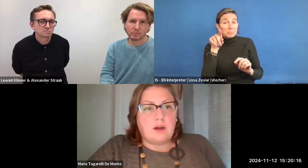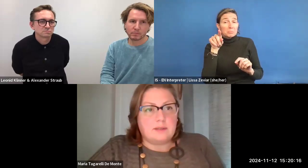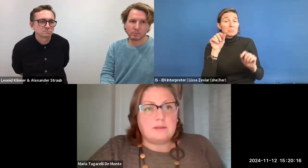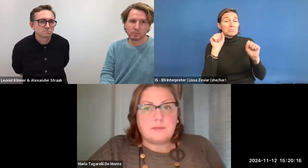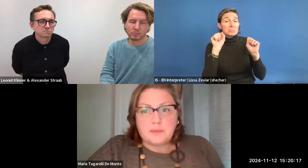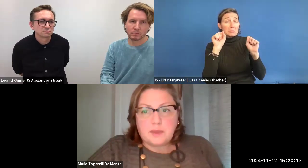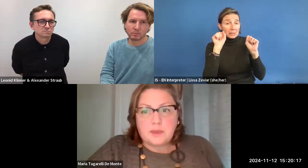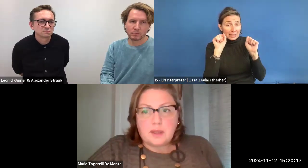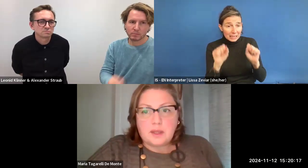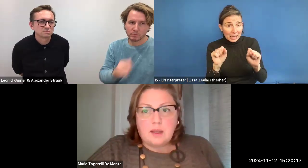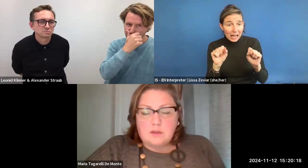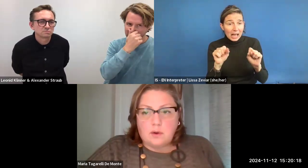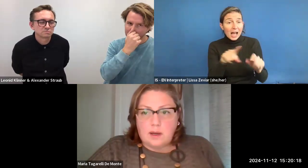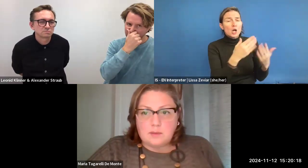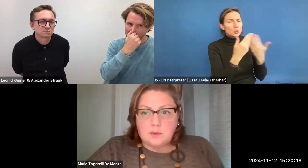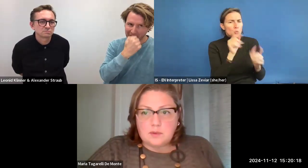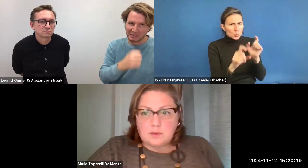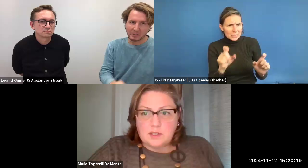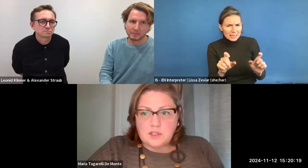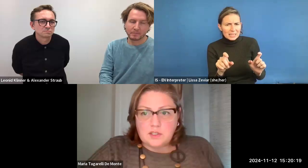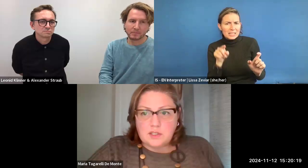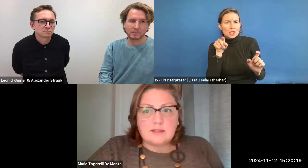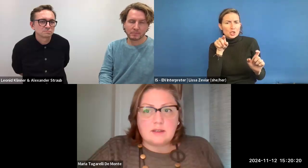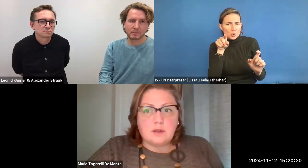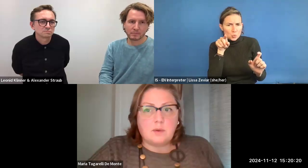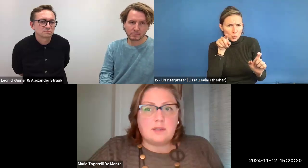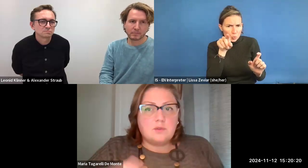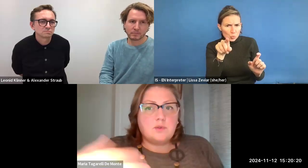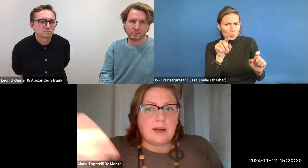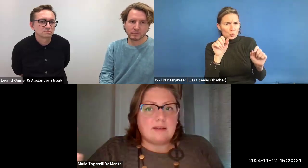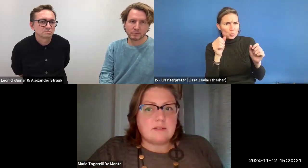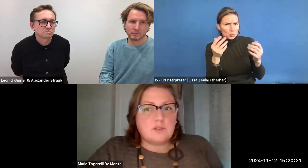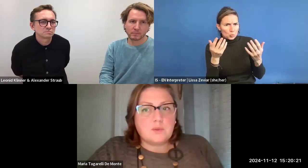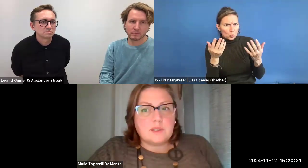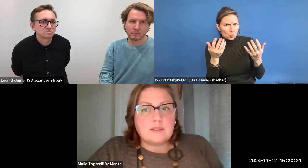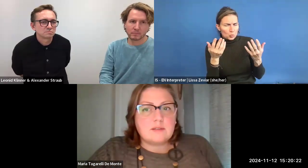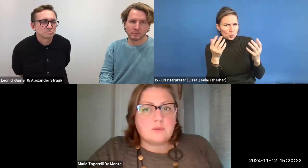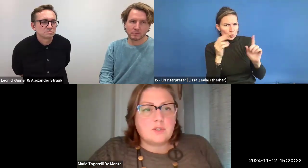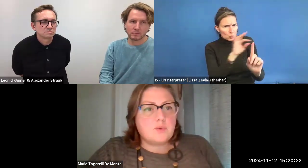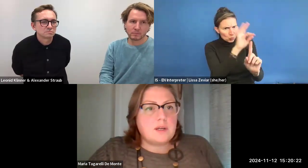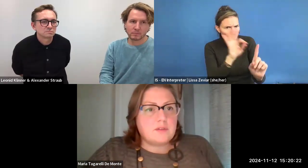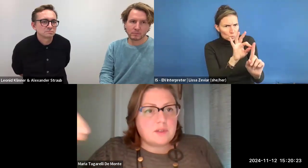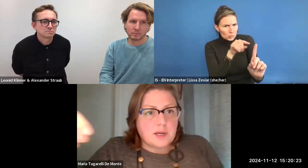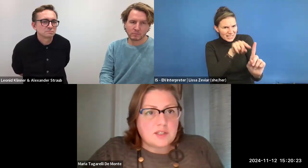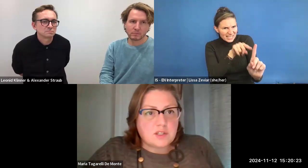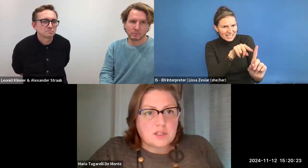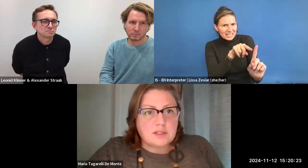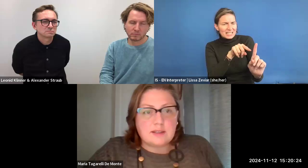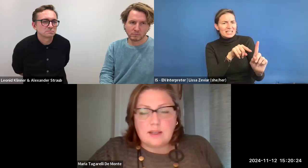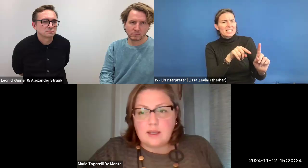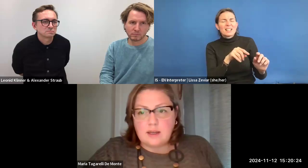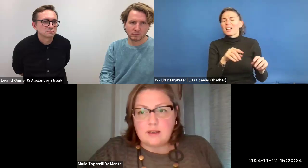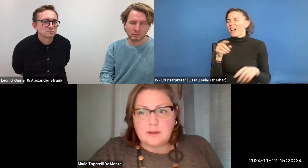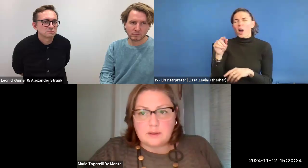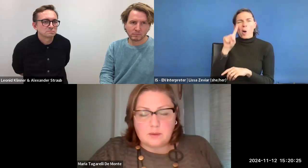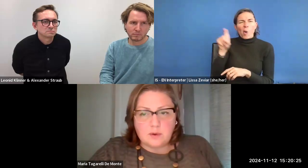directing their development? So I suppose the question is, why don't you ask the students which one of the